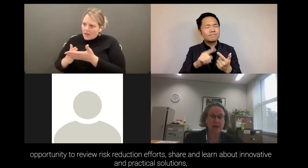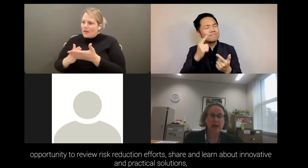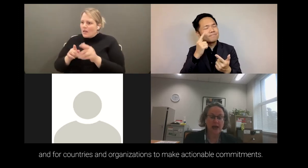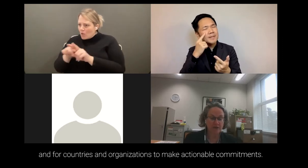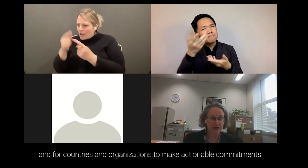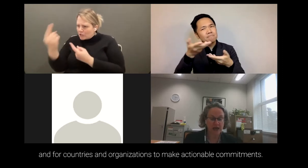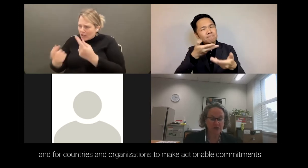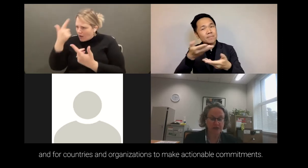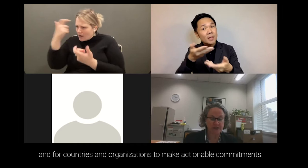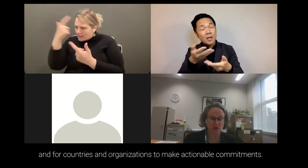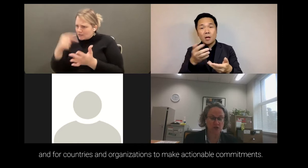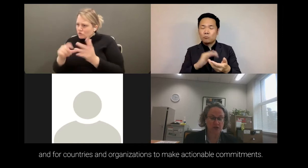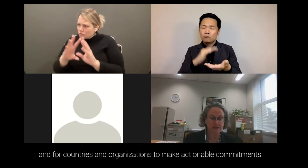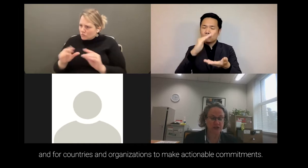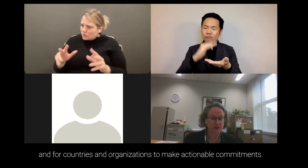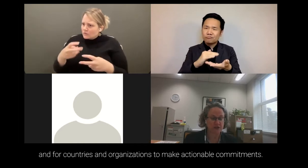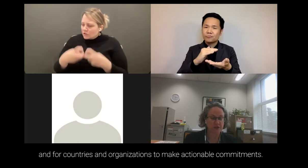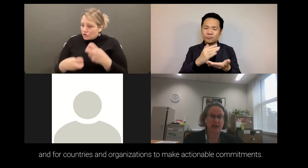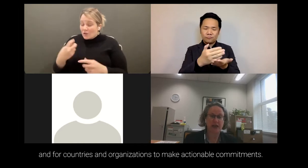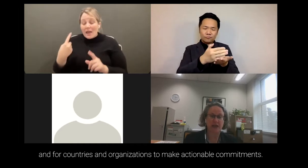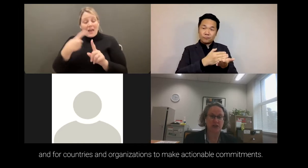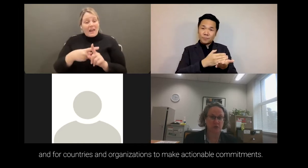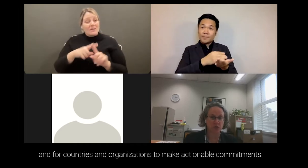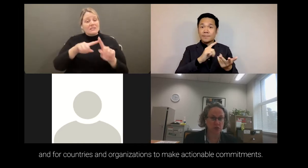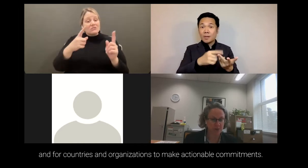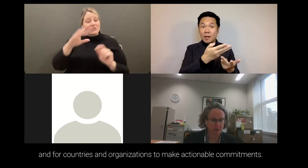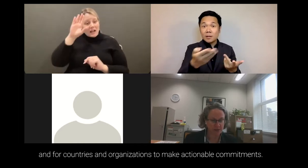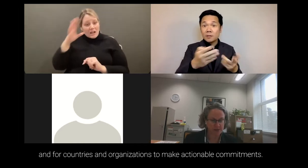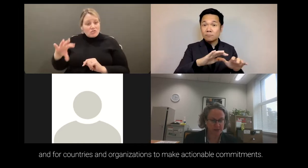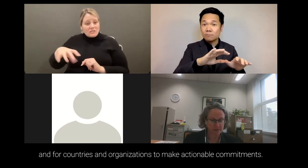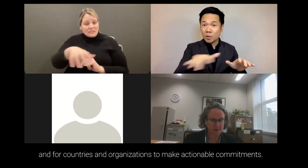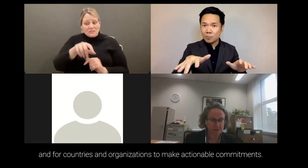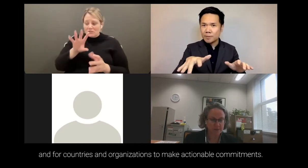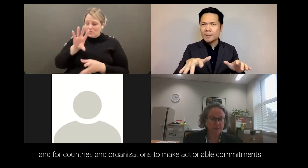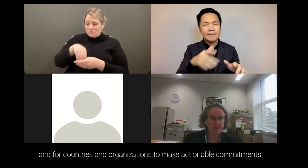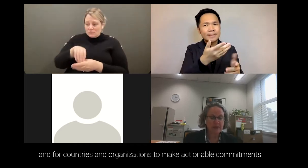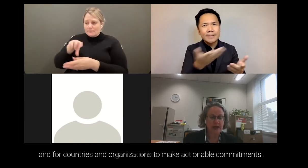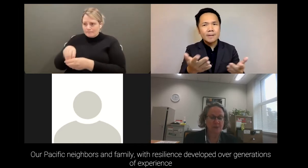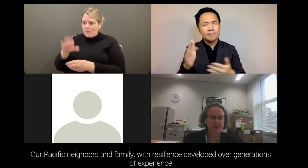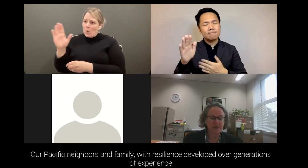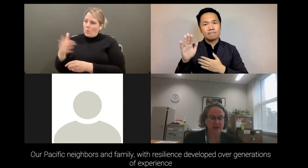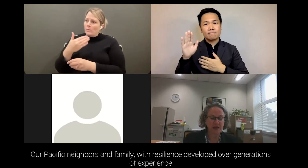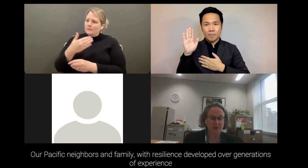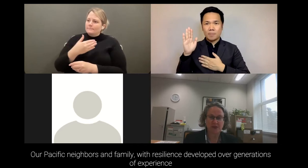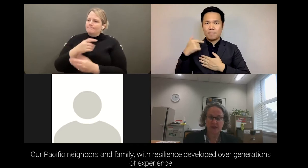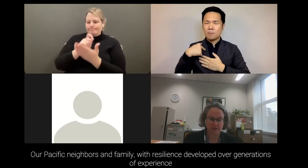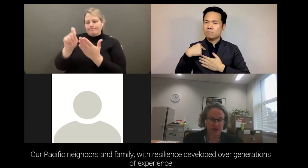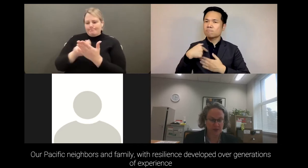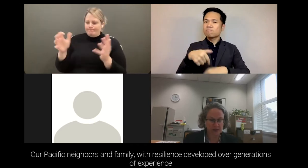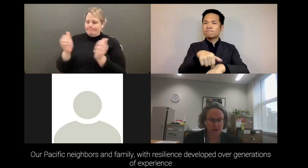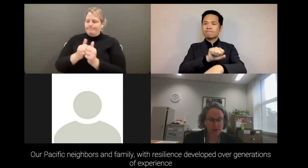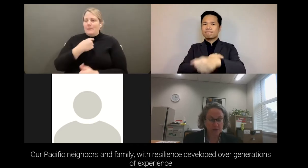solutions, and for countries and organisations to make actionable commitments. Our Pacific neighbours